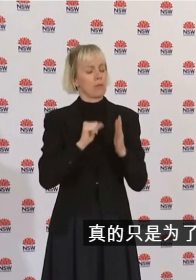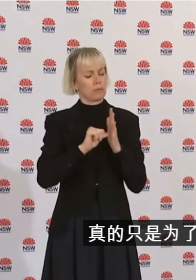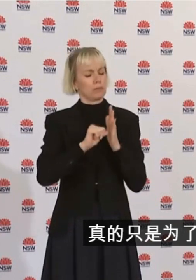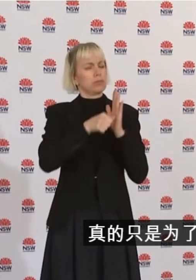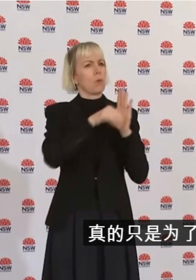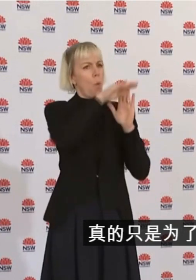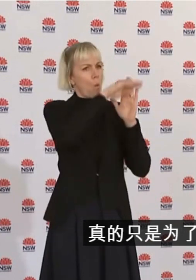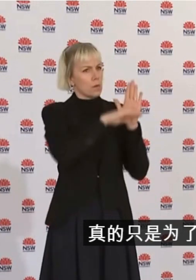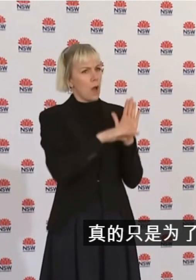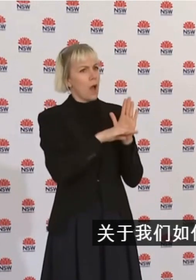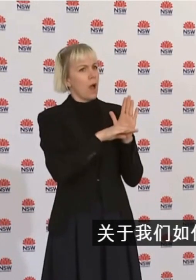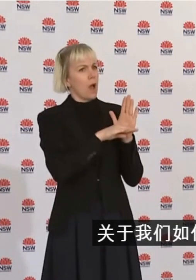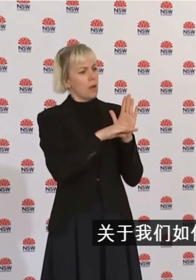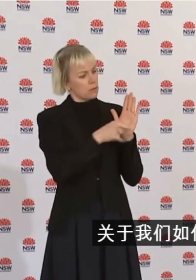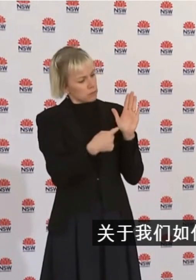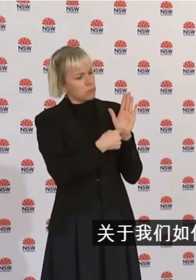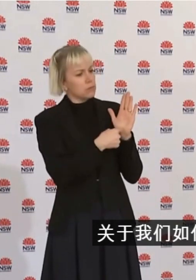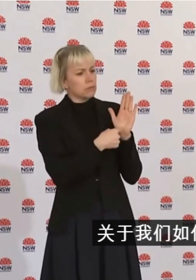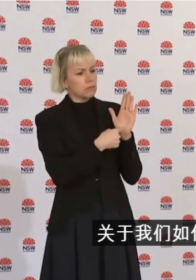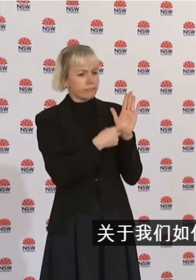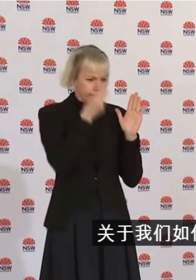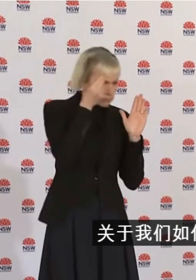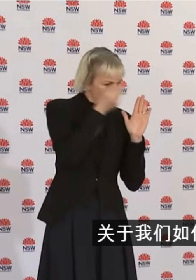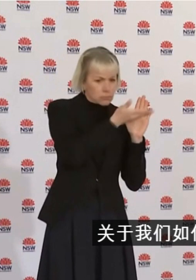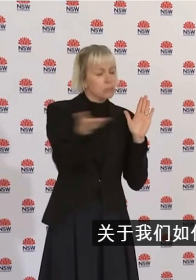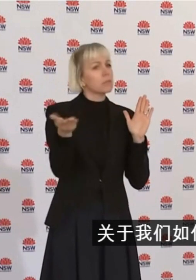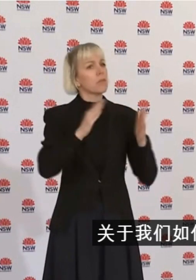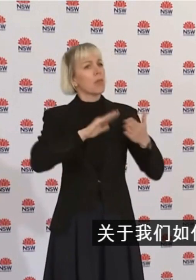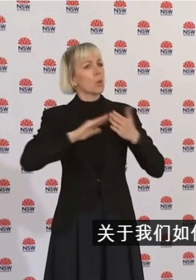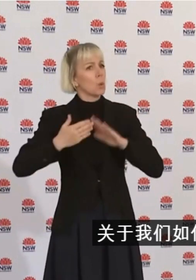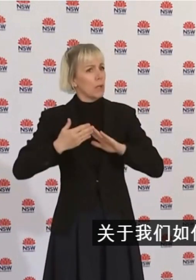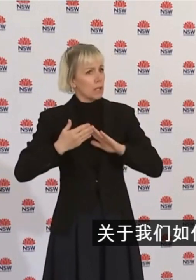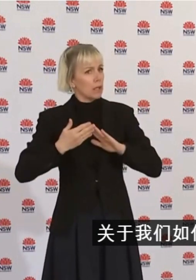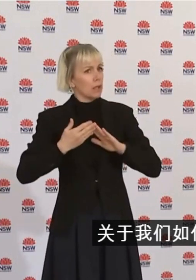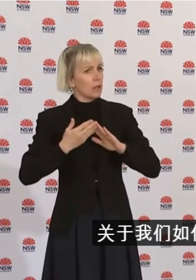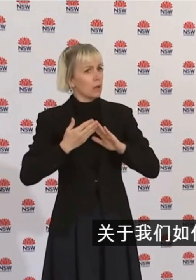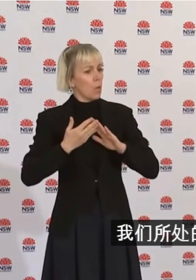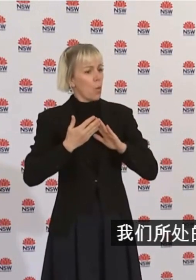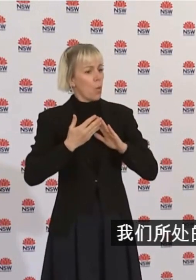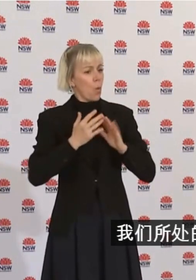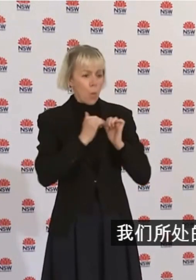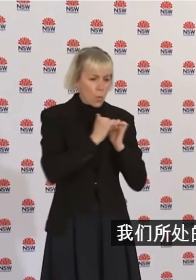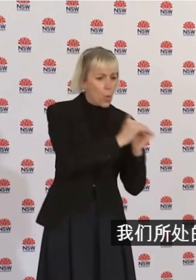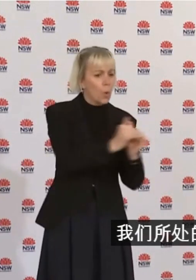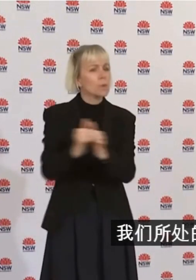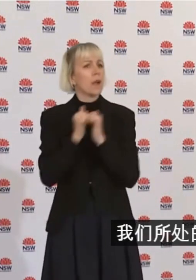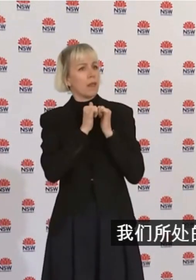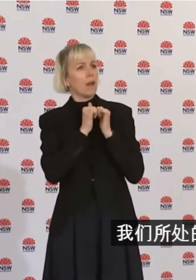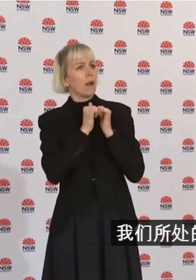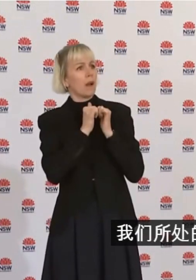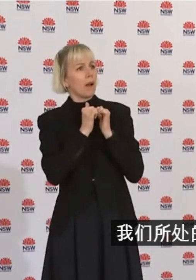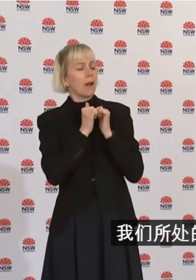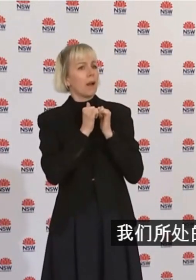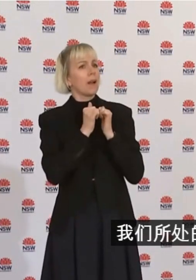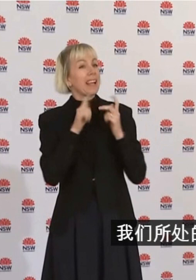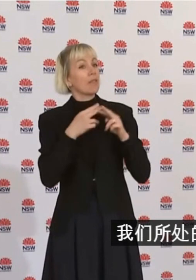to send clear messages to the community about how we can all collectively get out of this